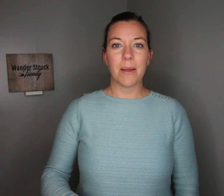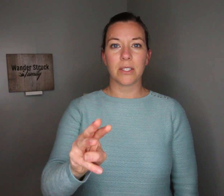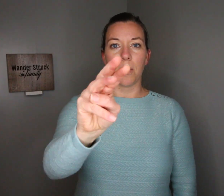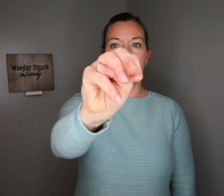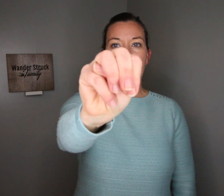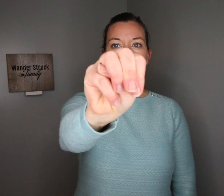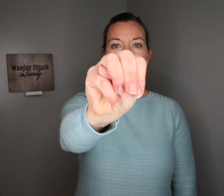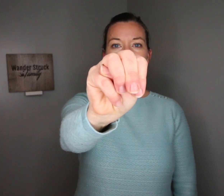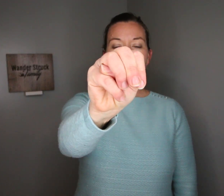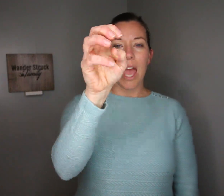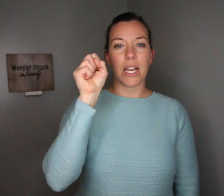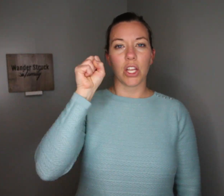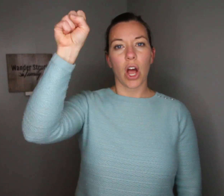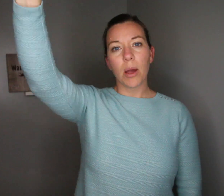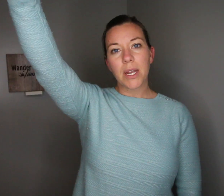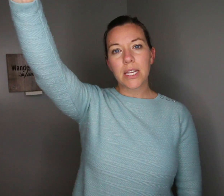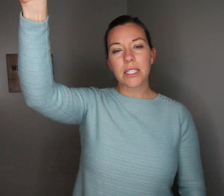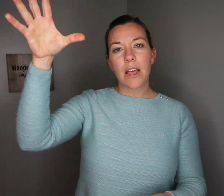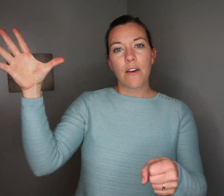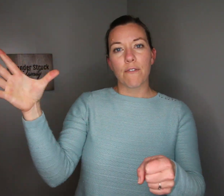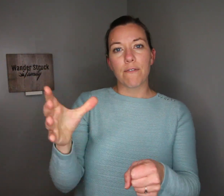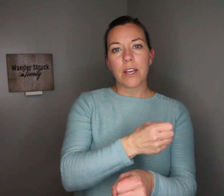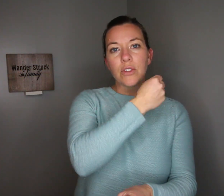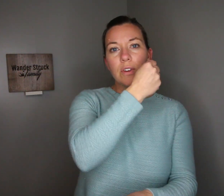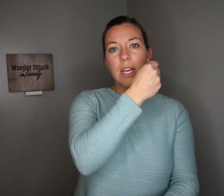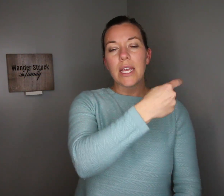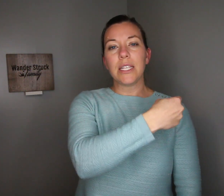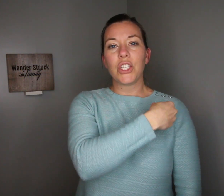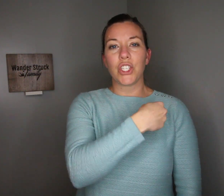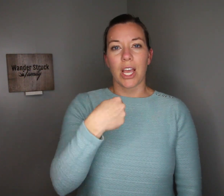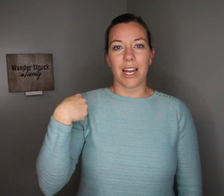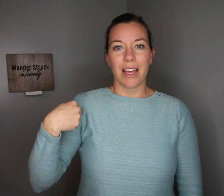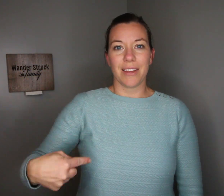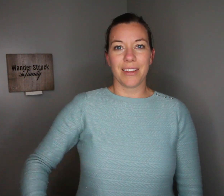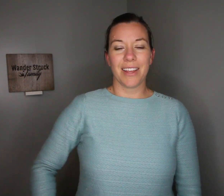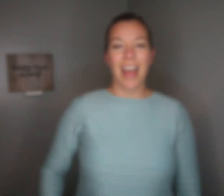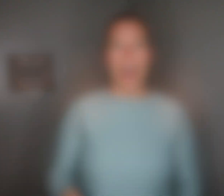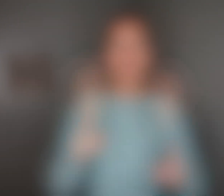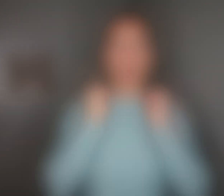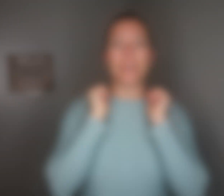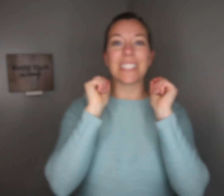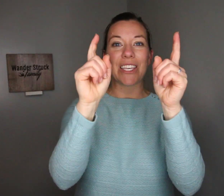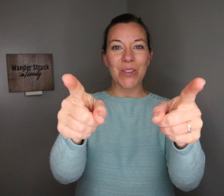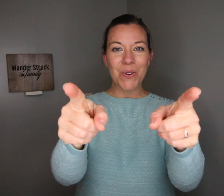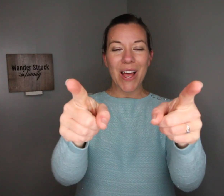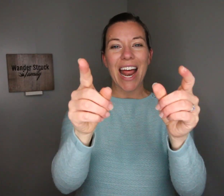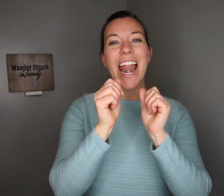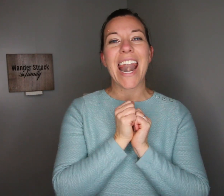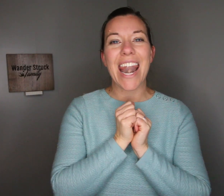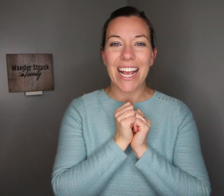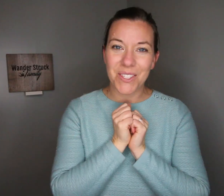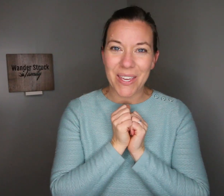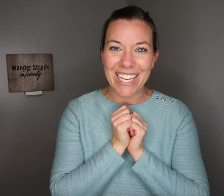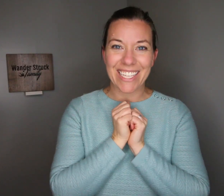so Mao and communist, victory in China. I will see you next week.